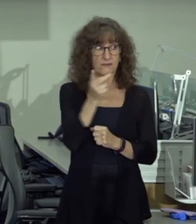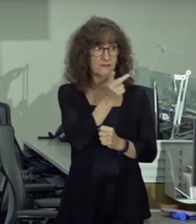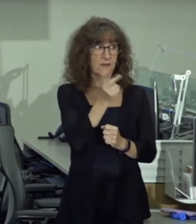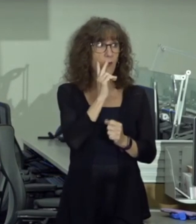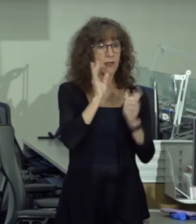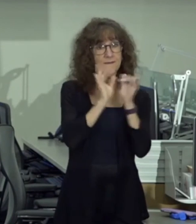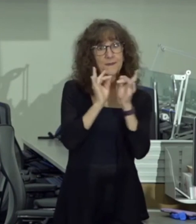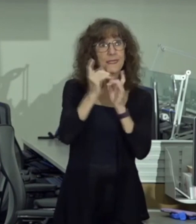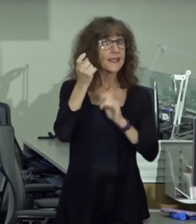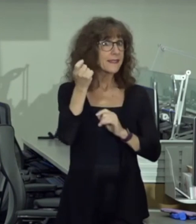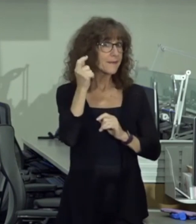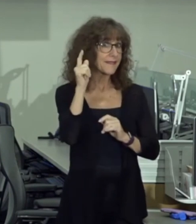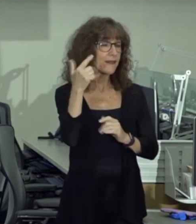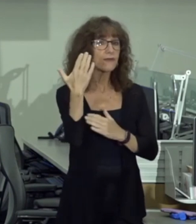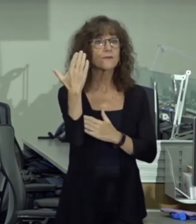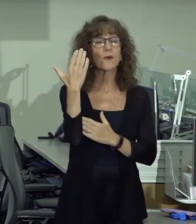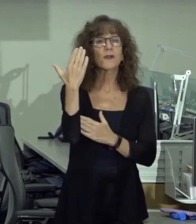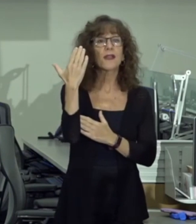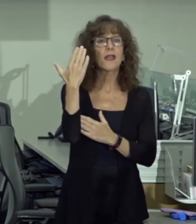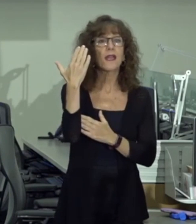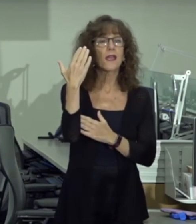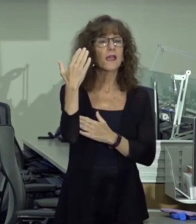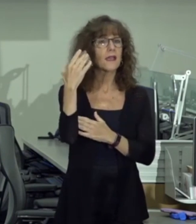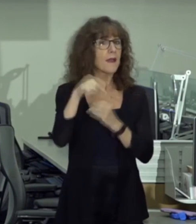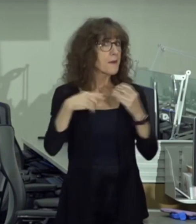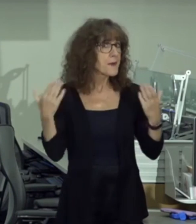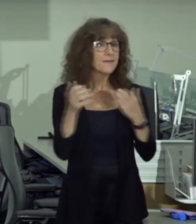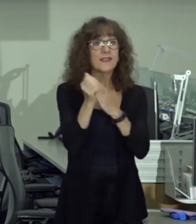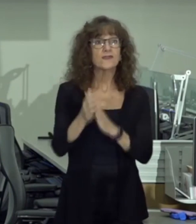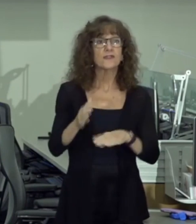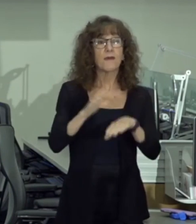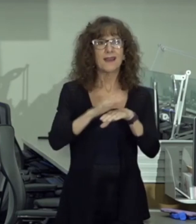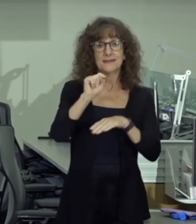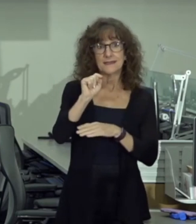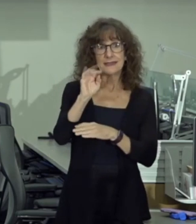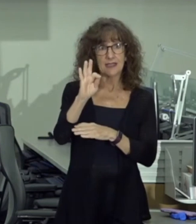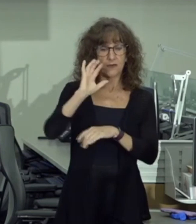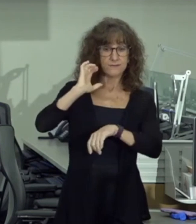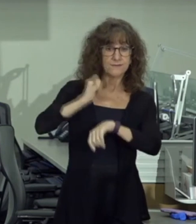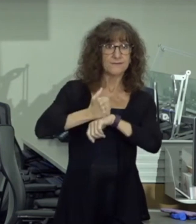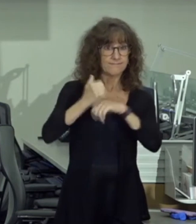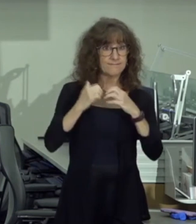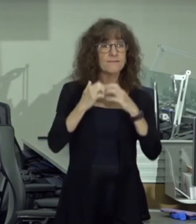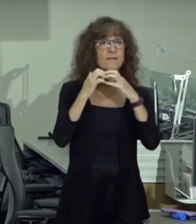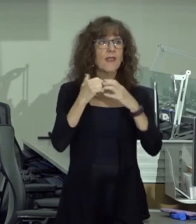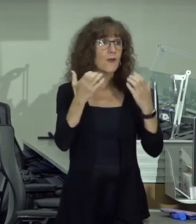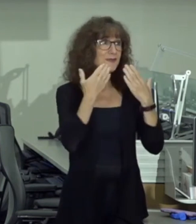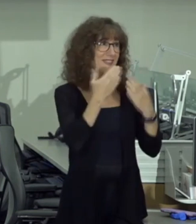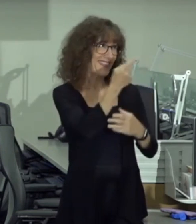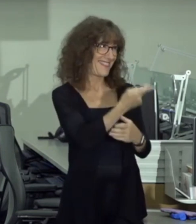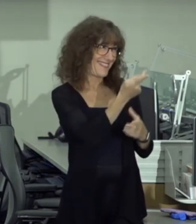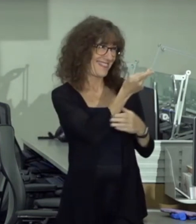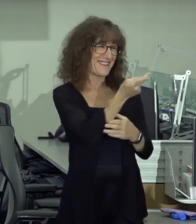them a little later this morning regarding their leadership over the task force that we have stood up, and I want to thank them for